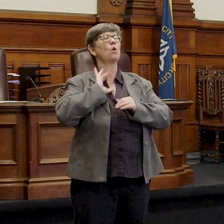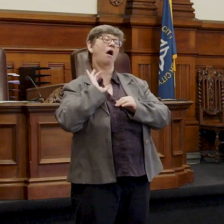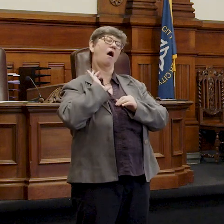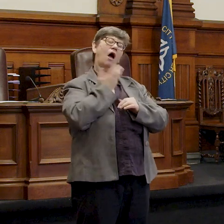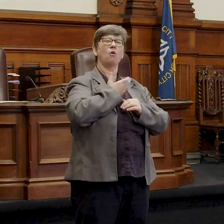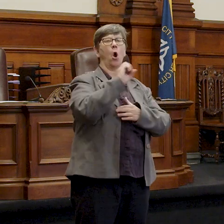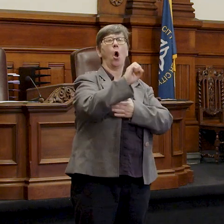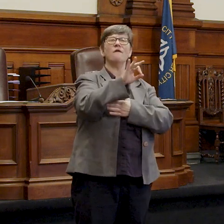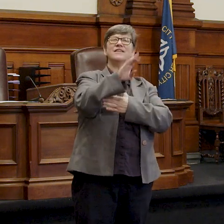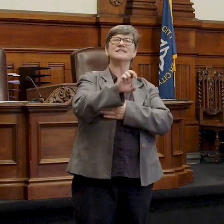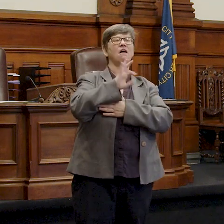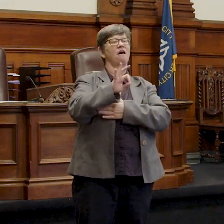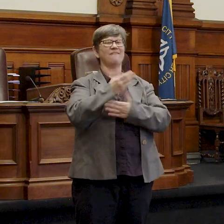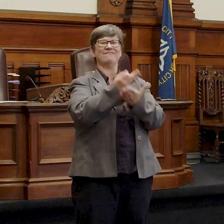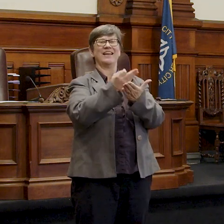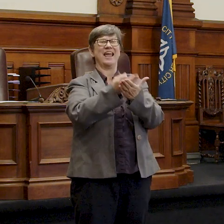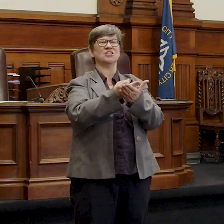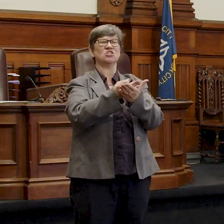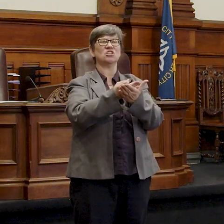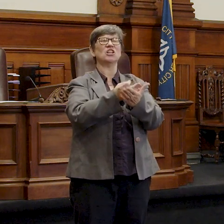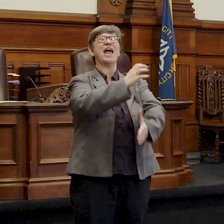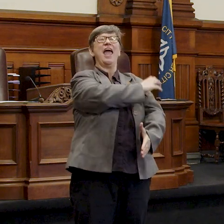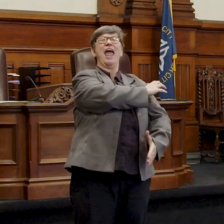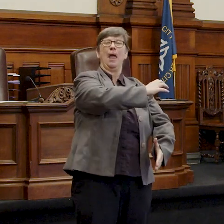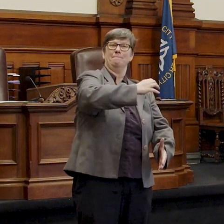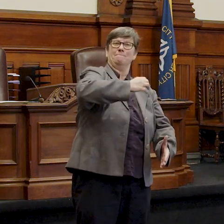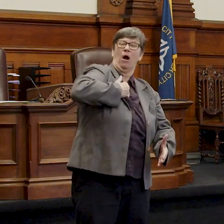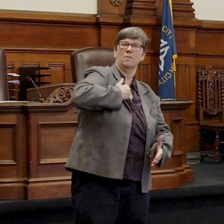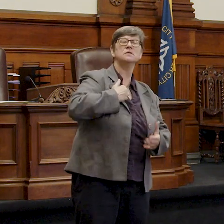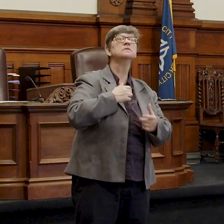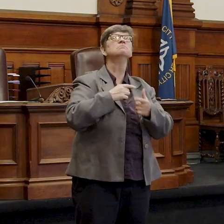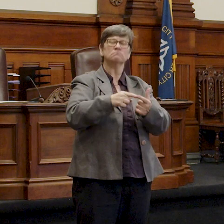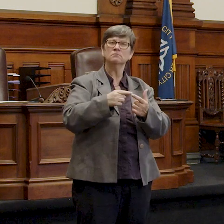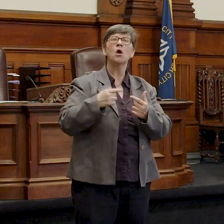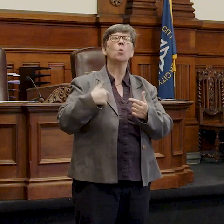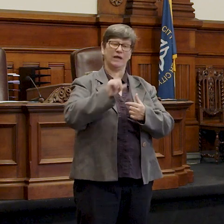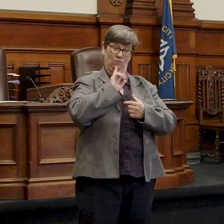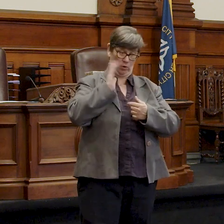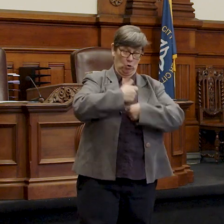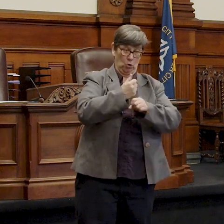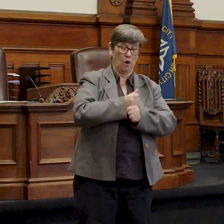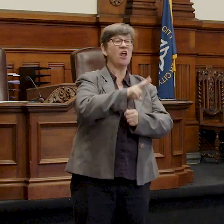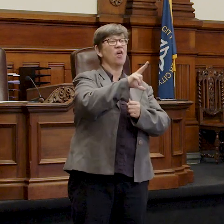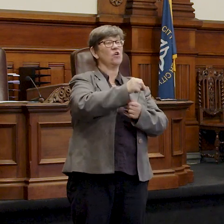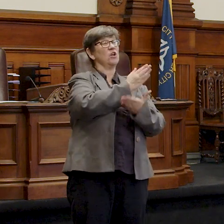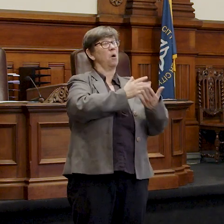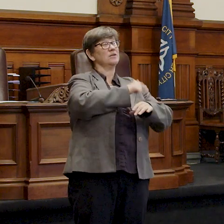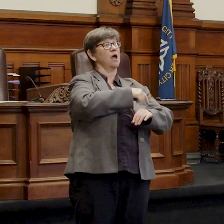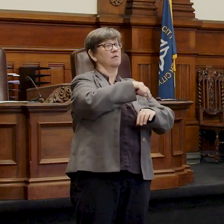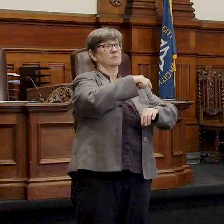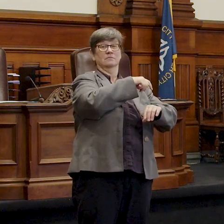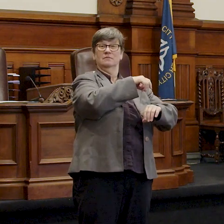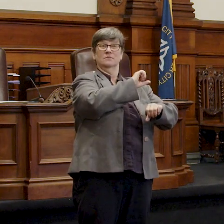we're leading by example with the city workforce by converting 33 part-time jobs to full-time to give these